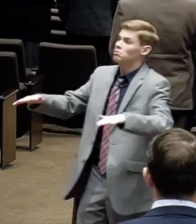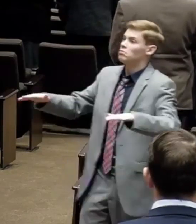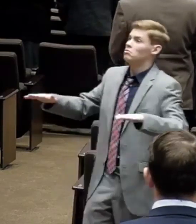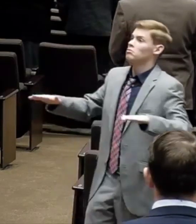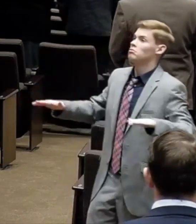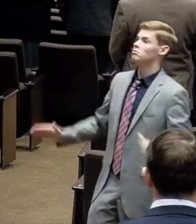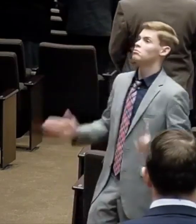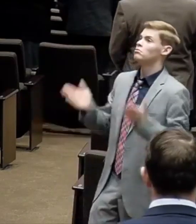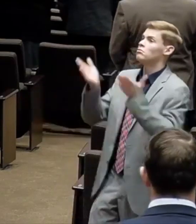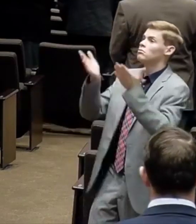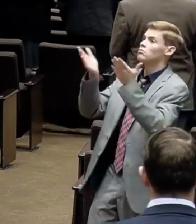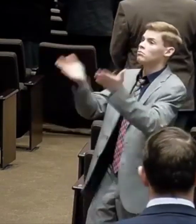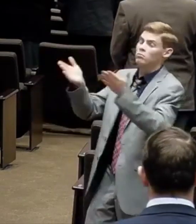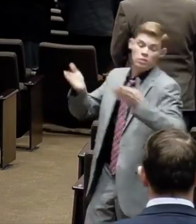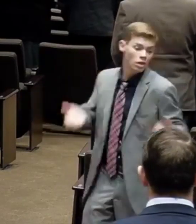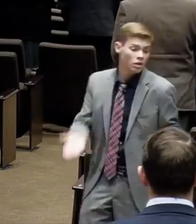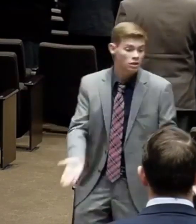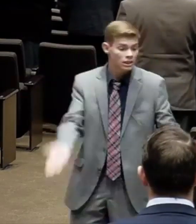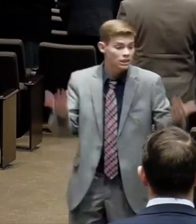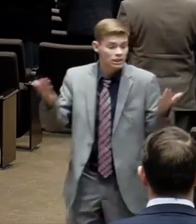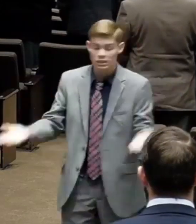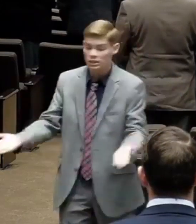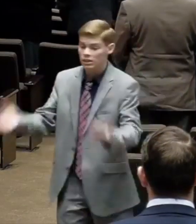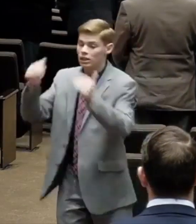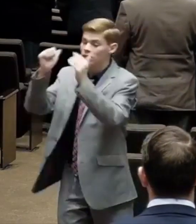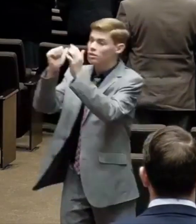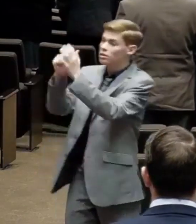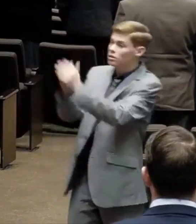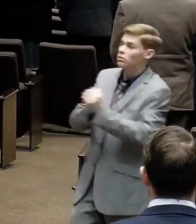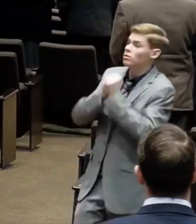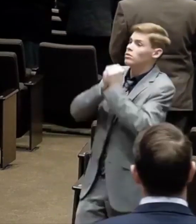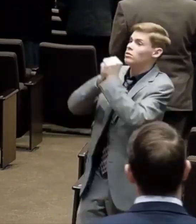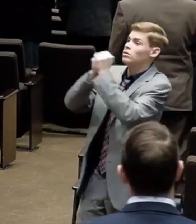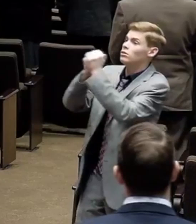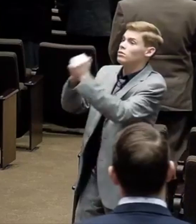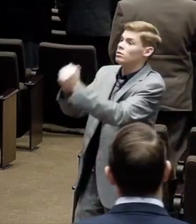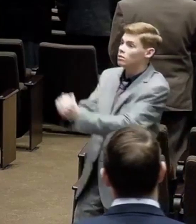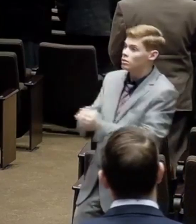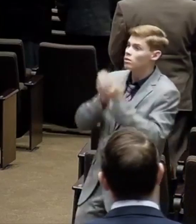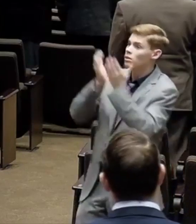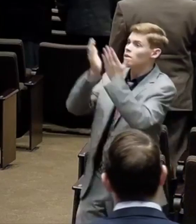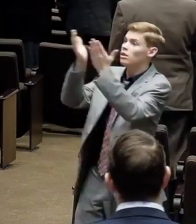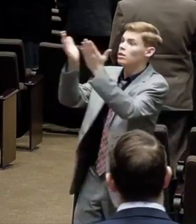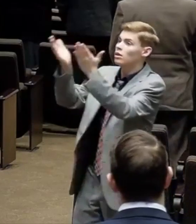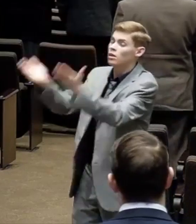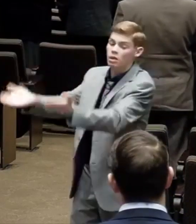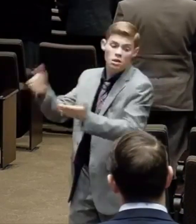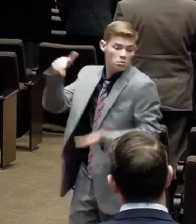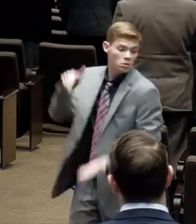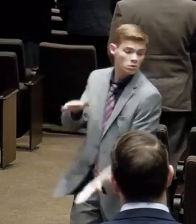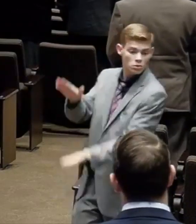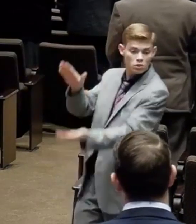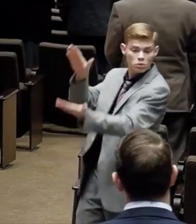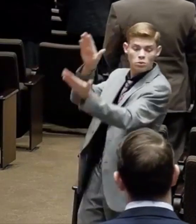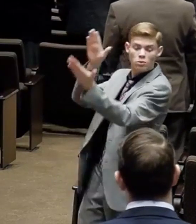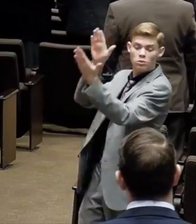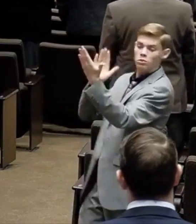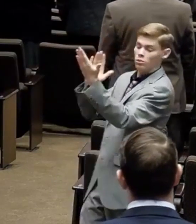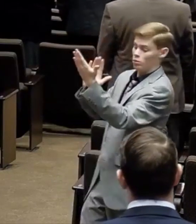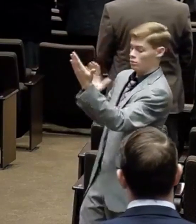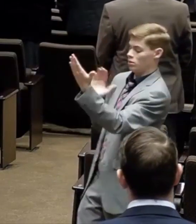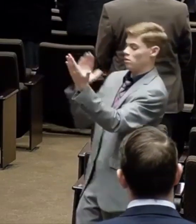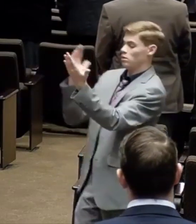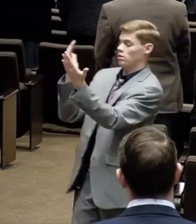on His throne. Come, let us adore Him. Behold